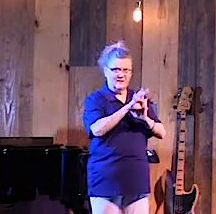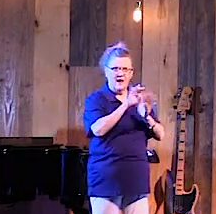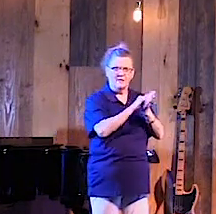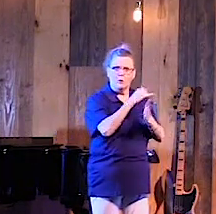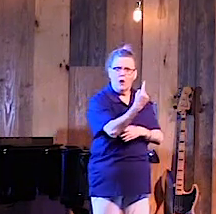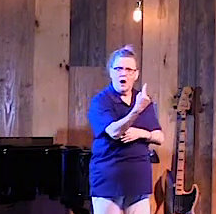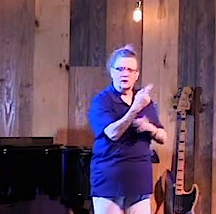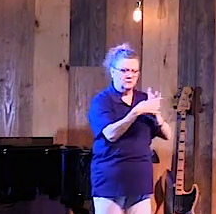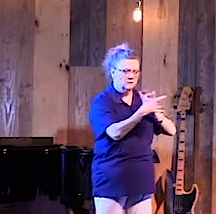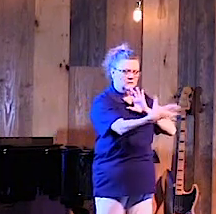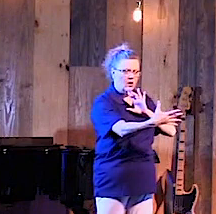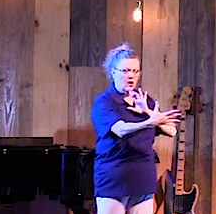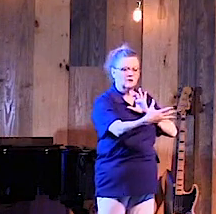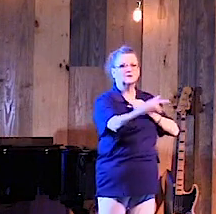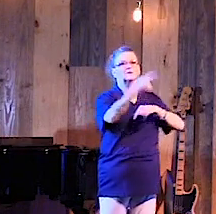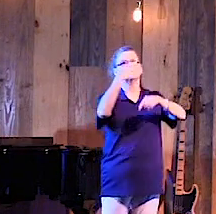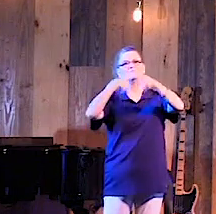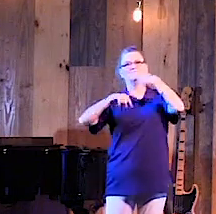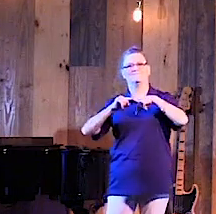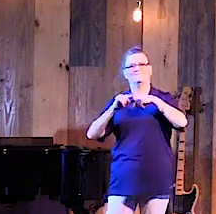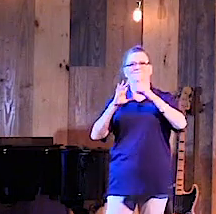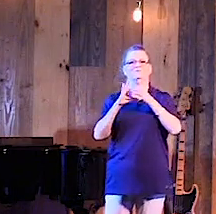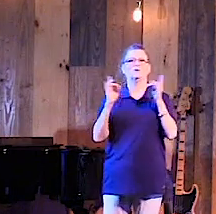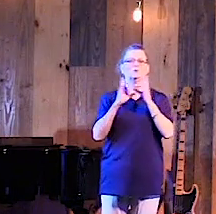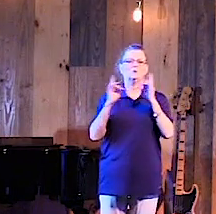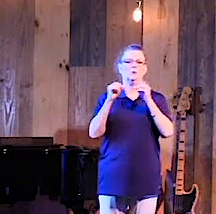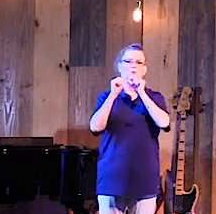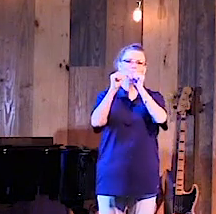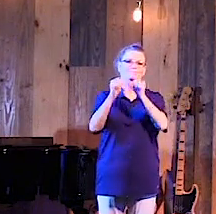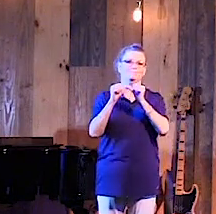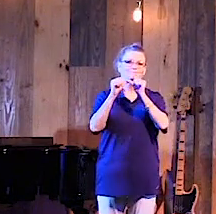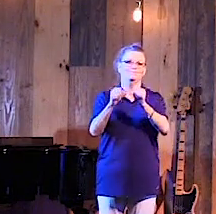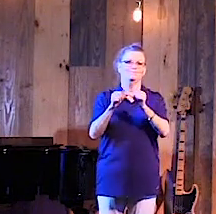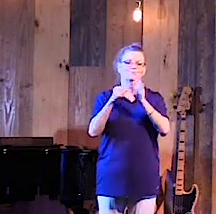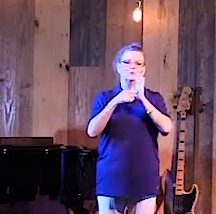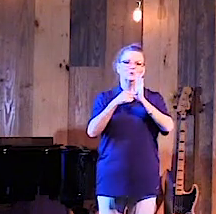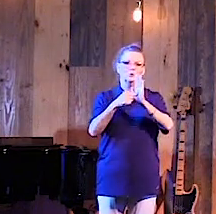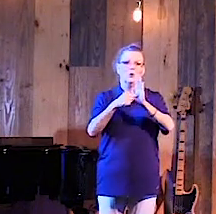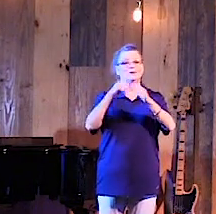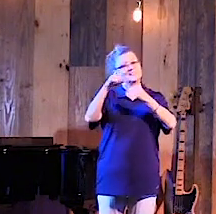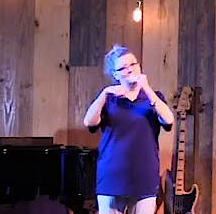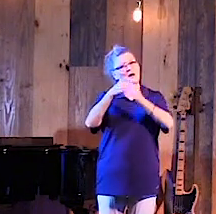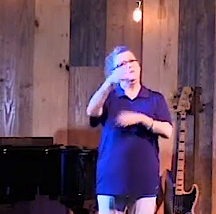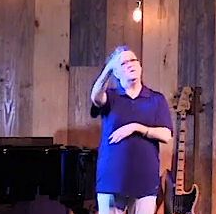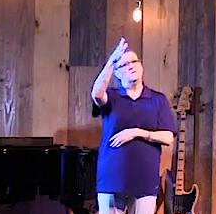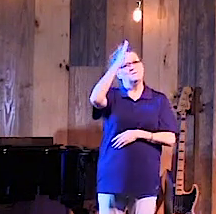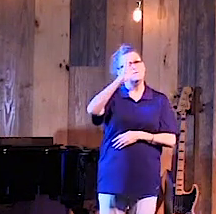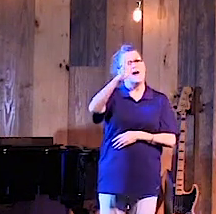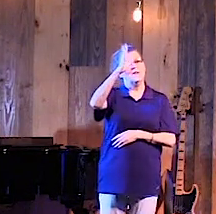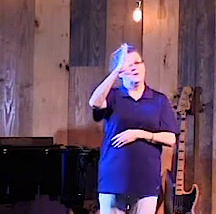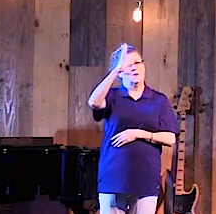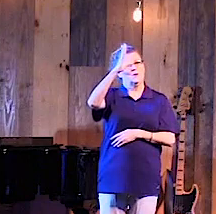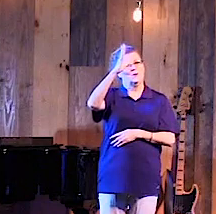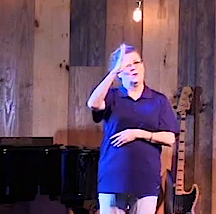So let's go back to the story, and let me continue to show you how this is really about the father bringing the son back more than it's about the